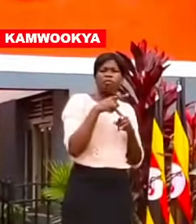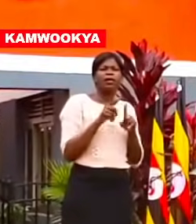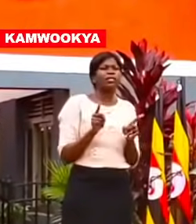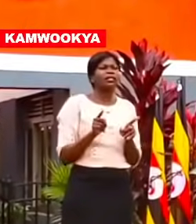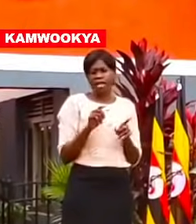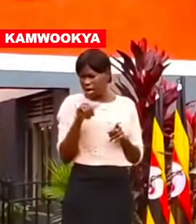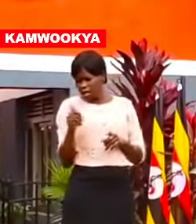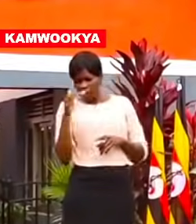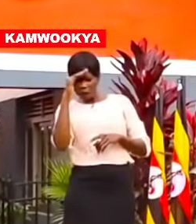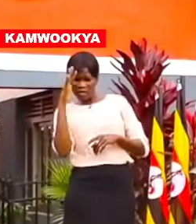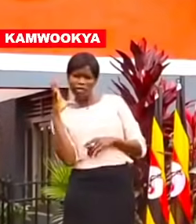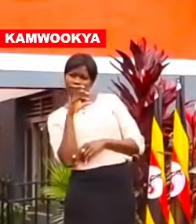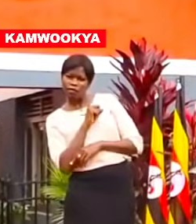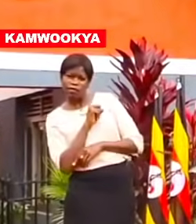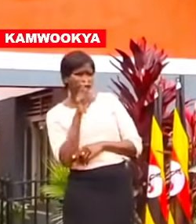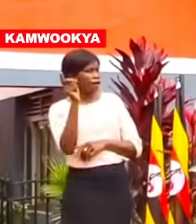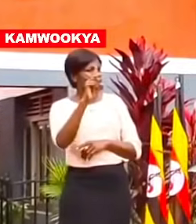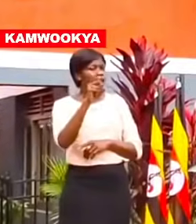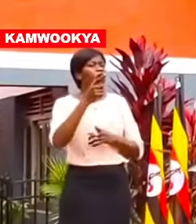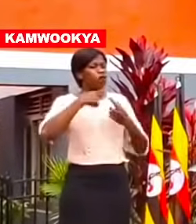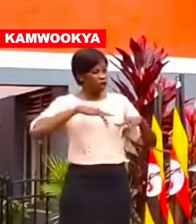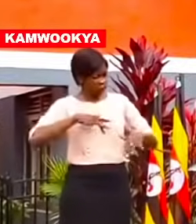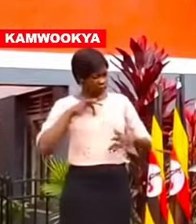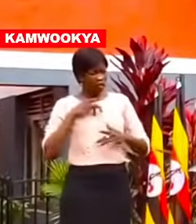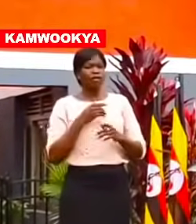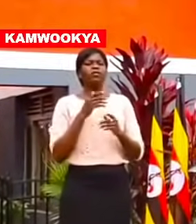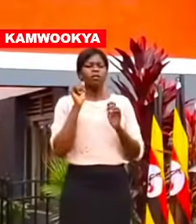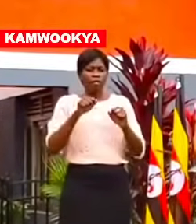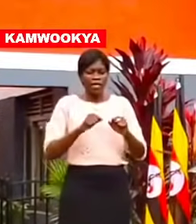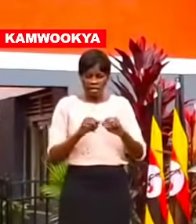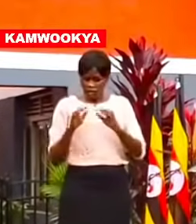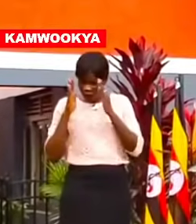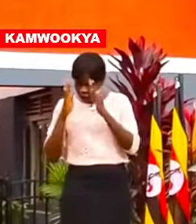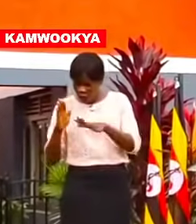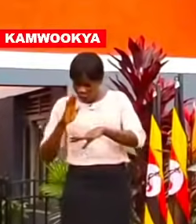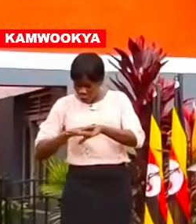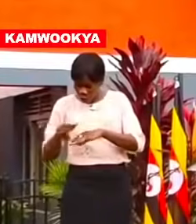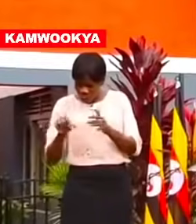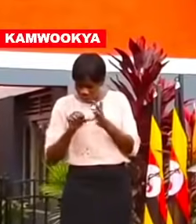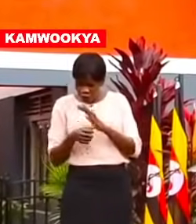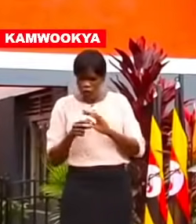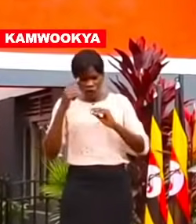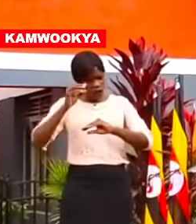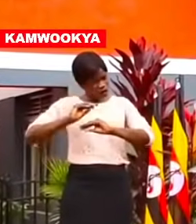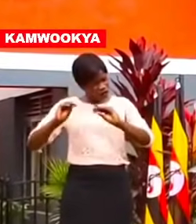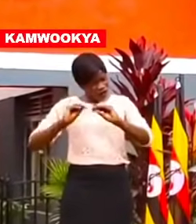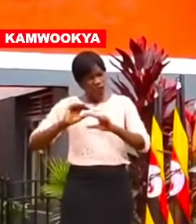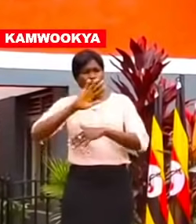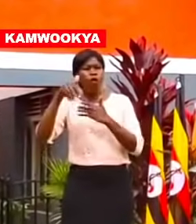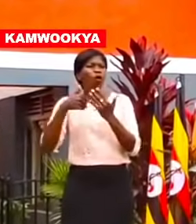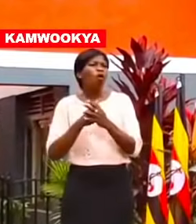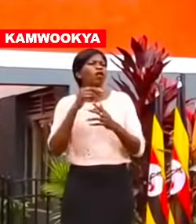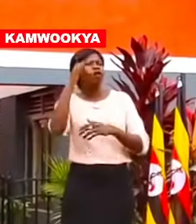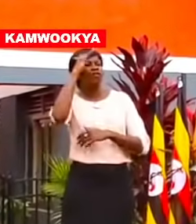that adequate attention needs to be paid on this matter.